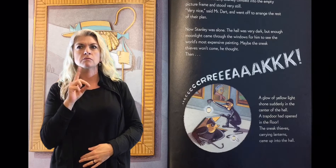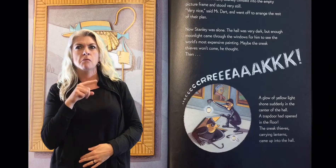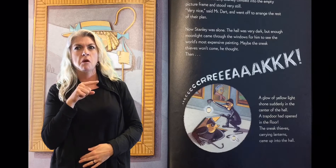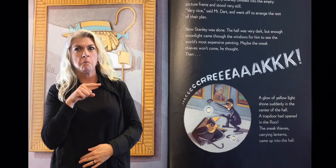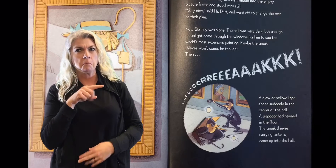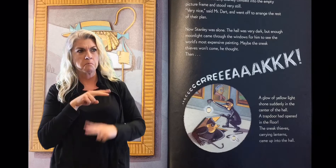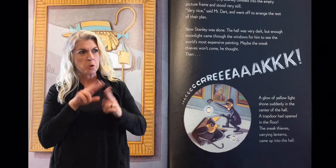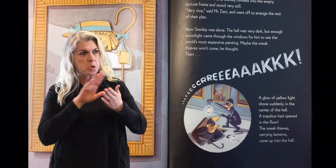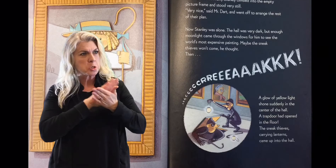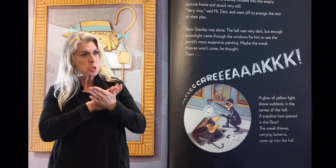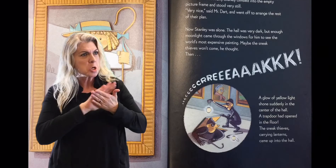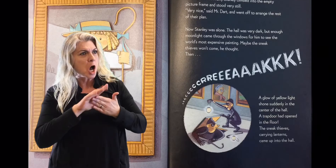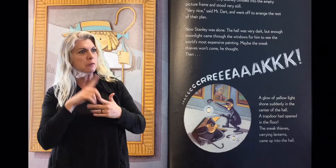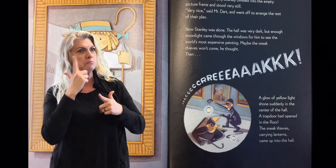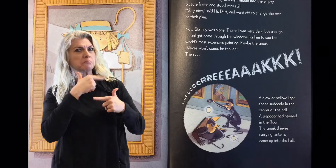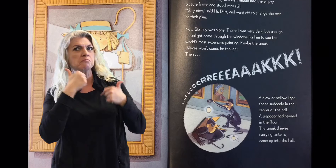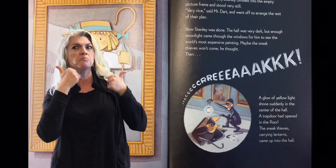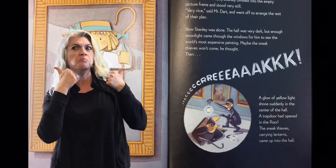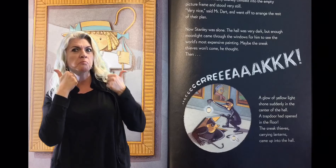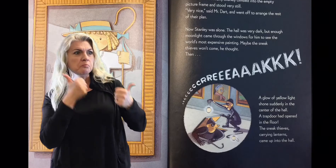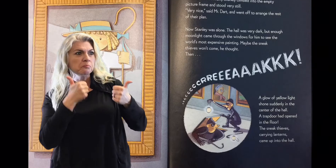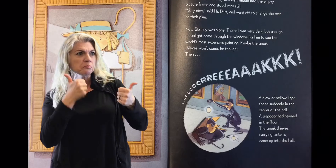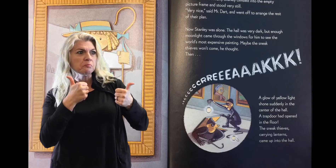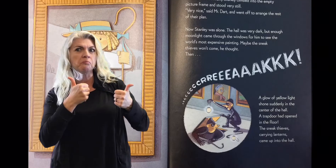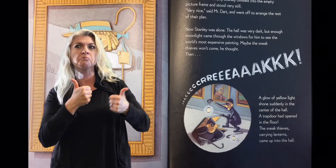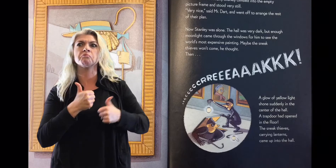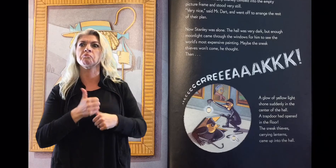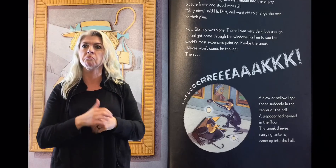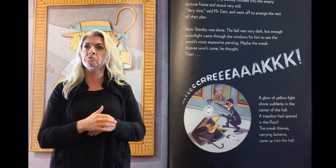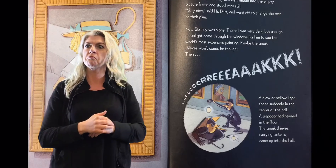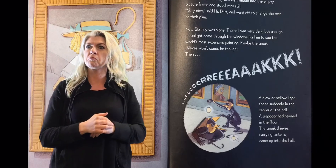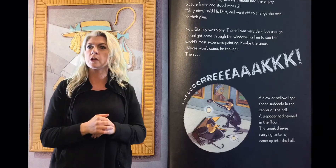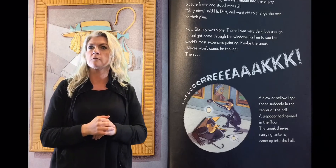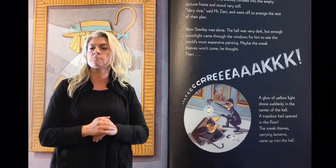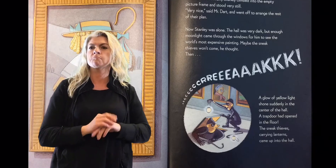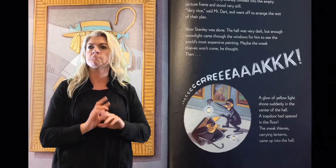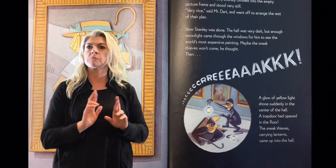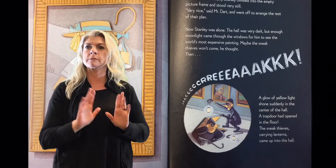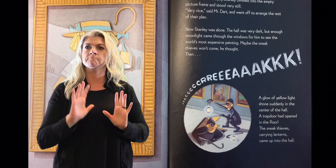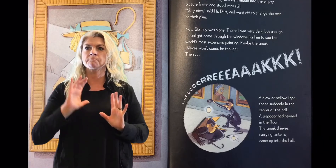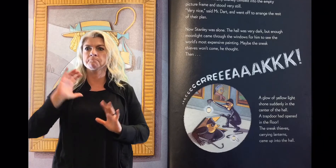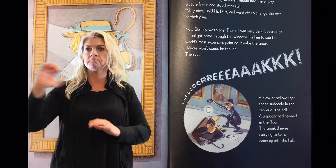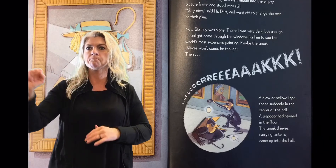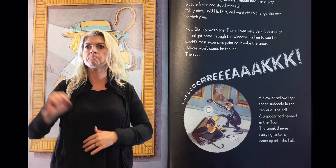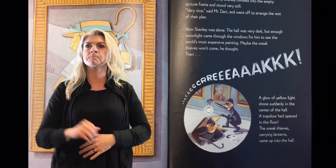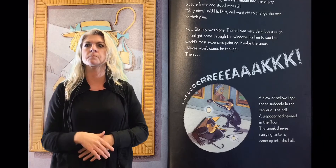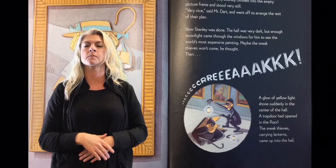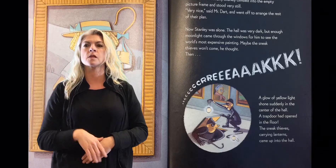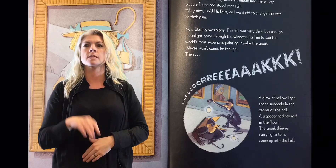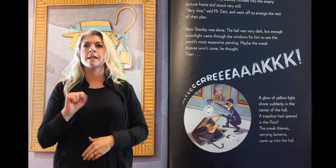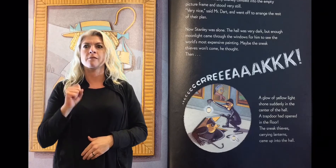"Very nice," said Mr. Dart, and went off to arrange the rest of their plan.